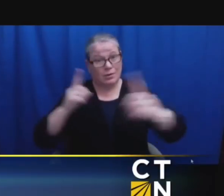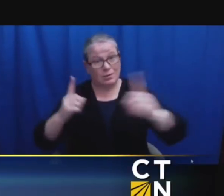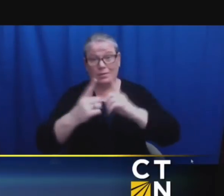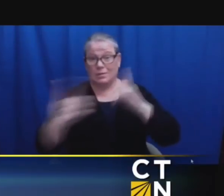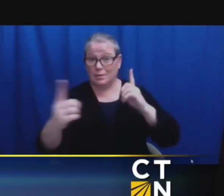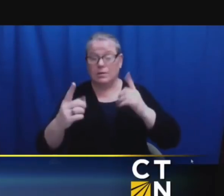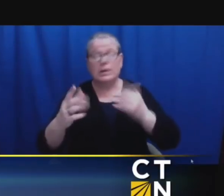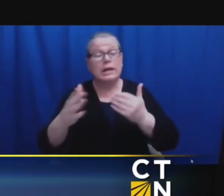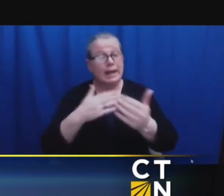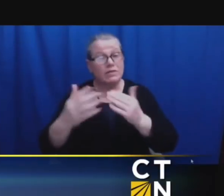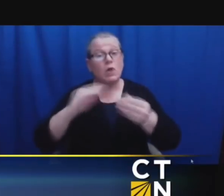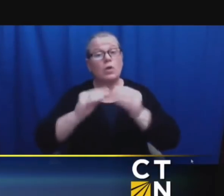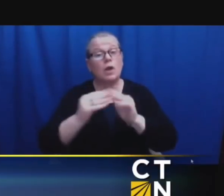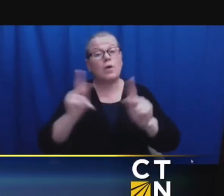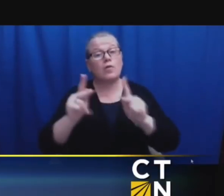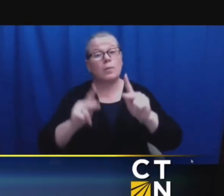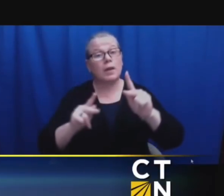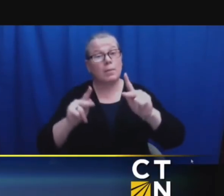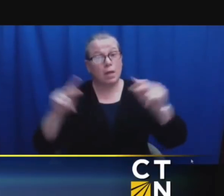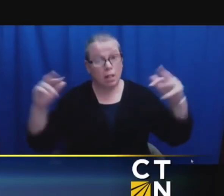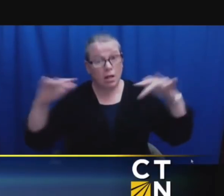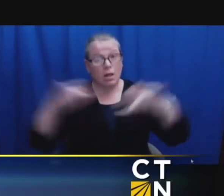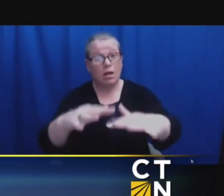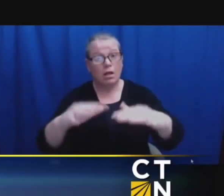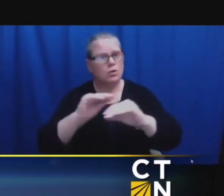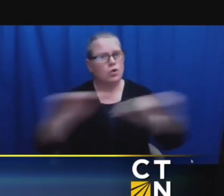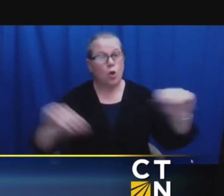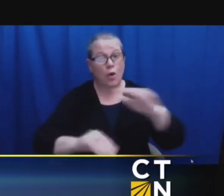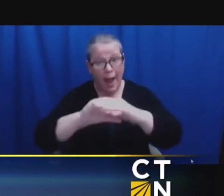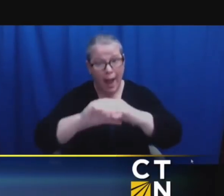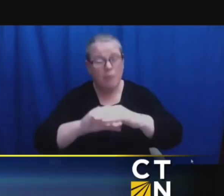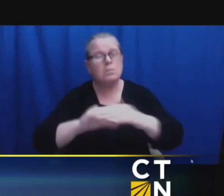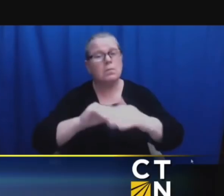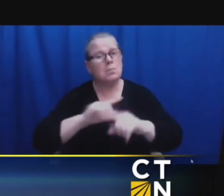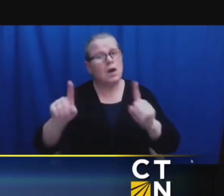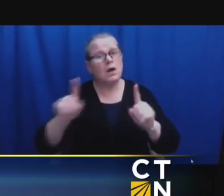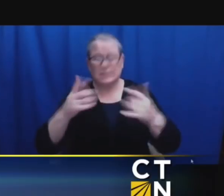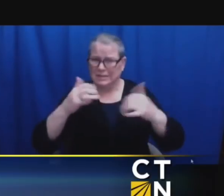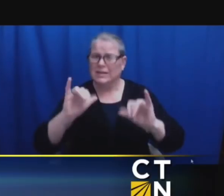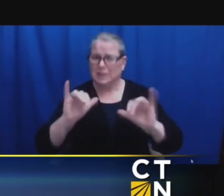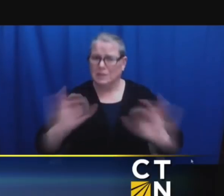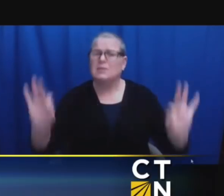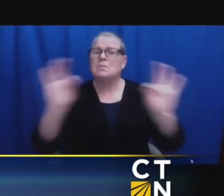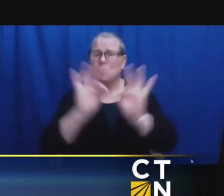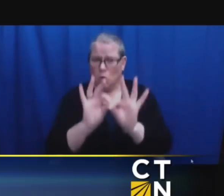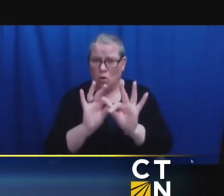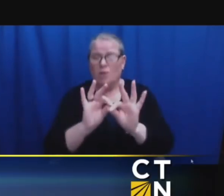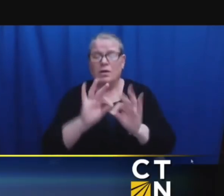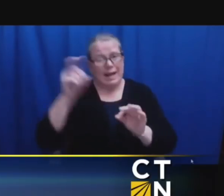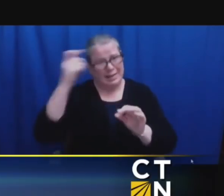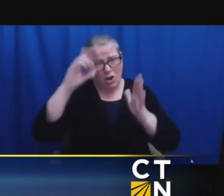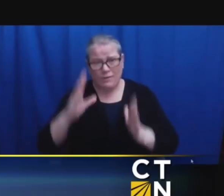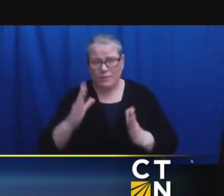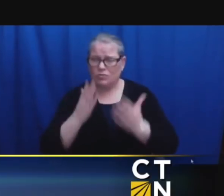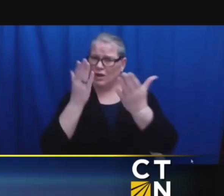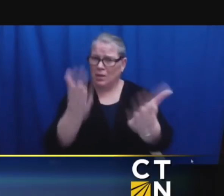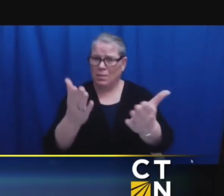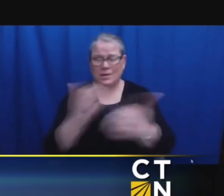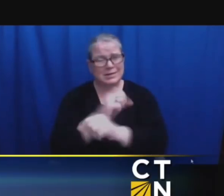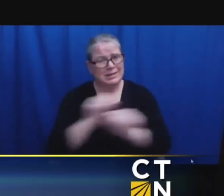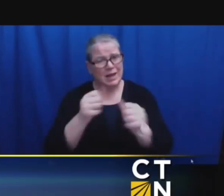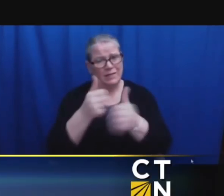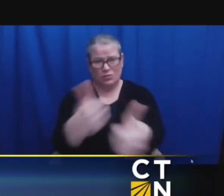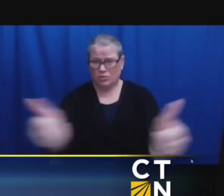removed. But as the governor has also stated, he recommends that everyone stay safe as much as